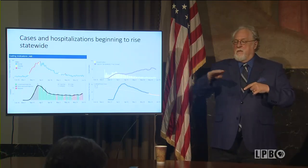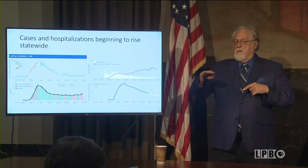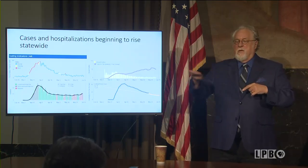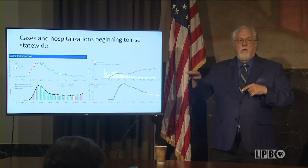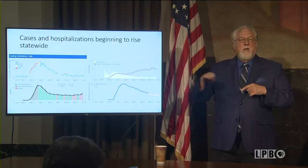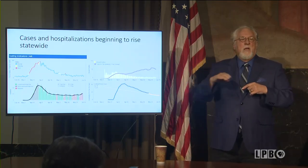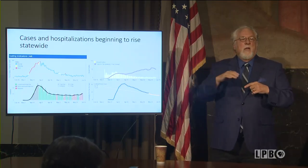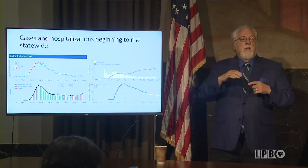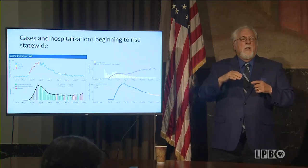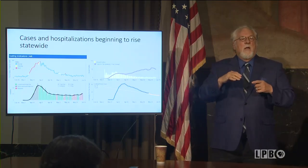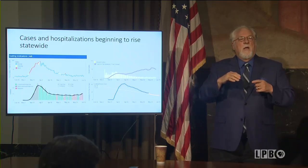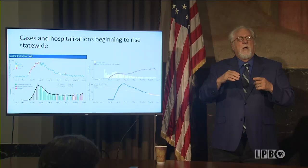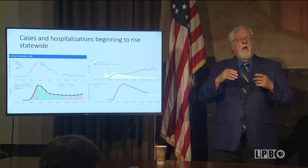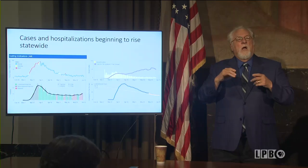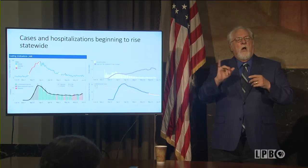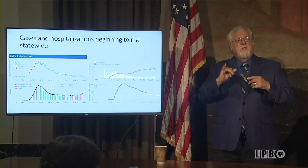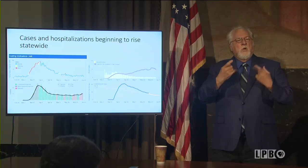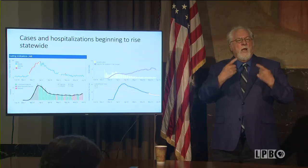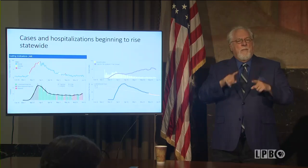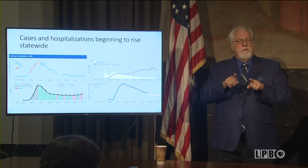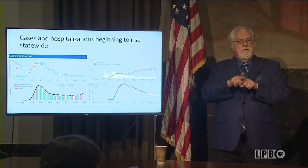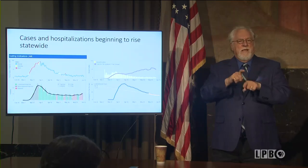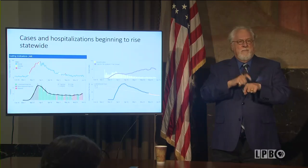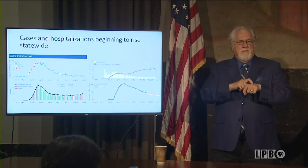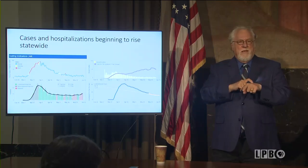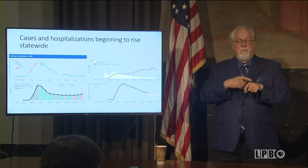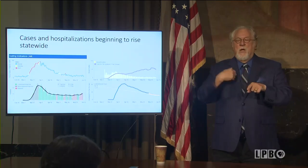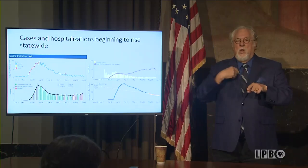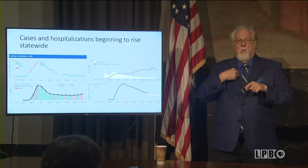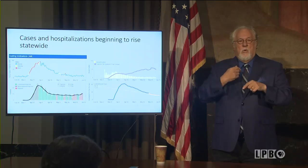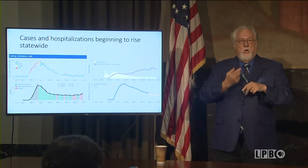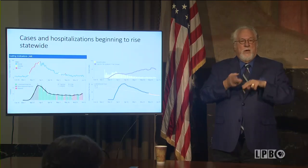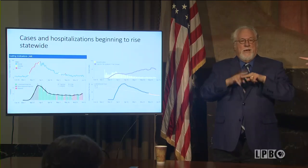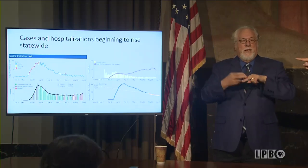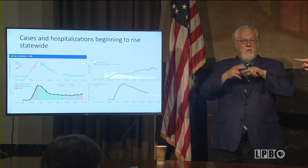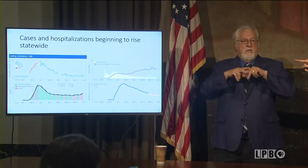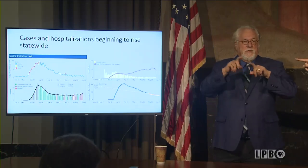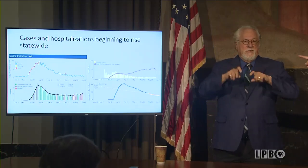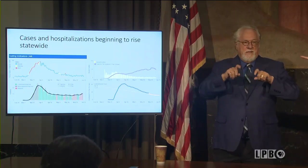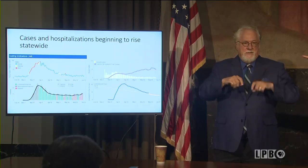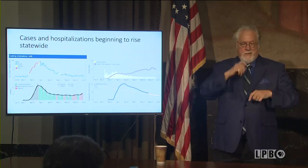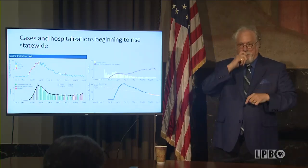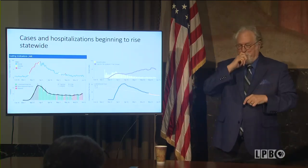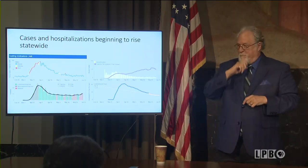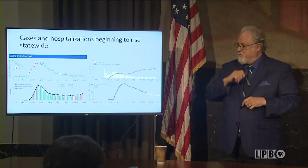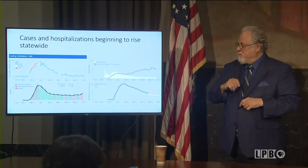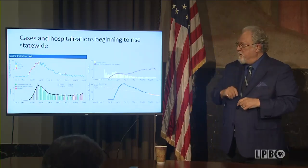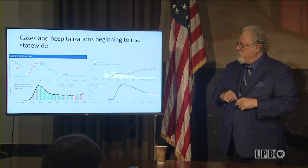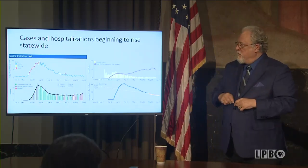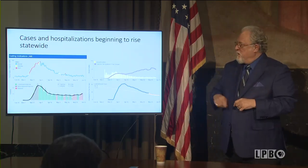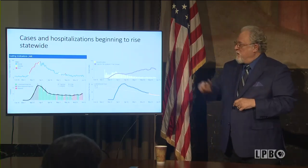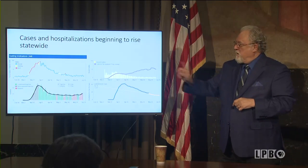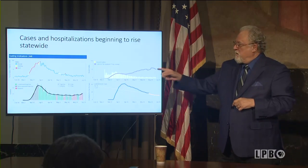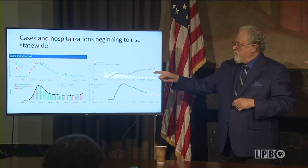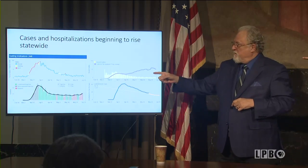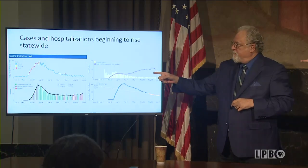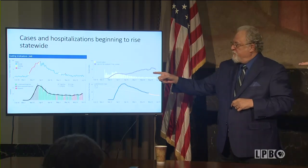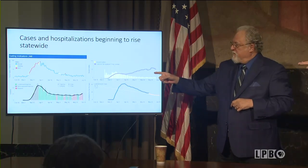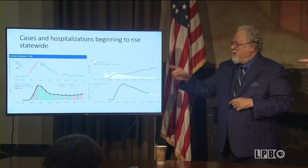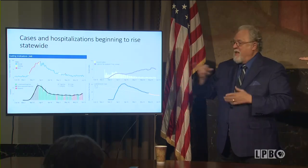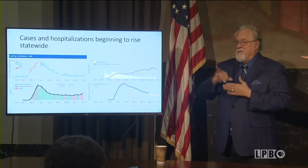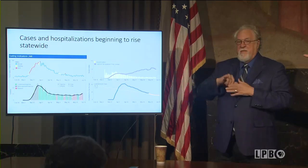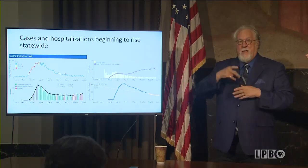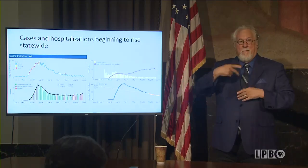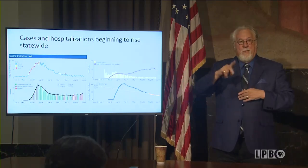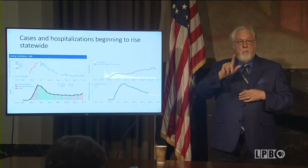plateau also happening at the same time that we were increasing the total number of tests. If you look at the upper right-hand corner, that